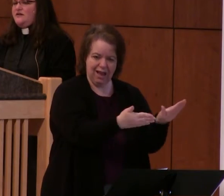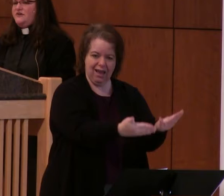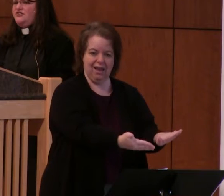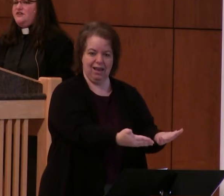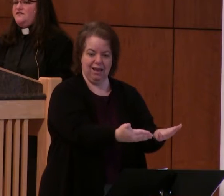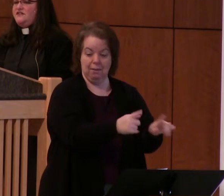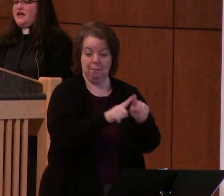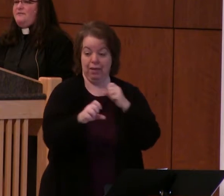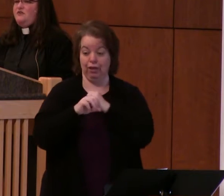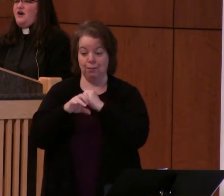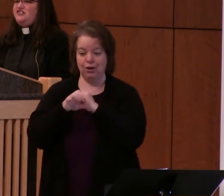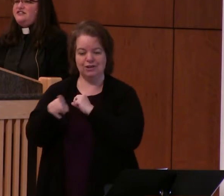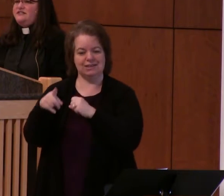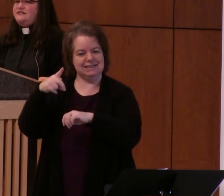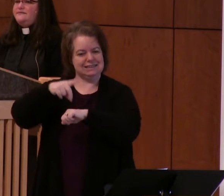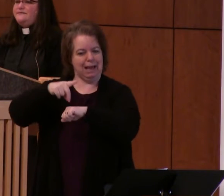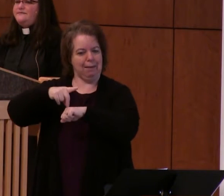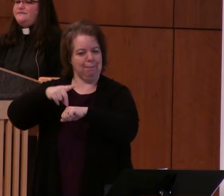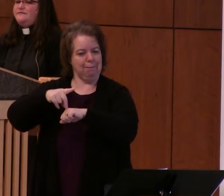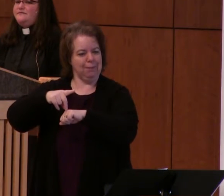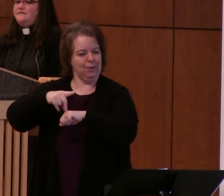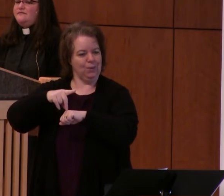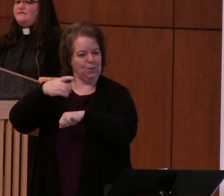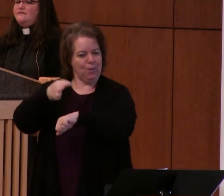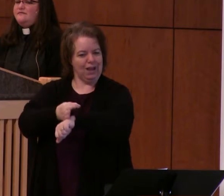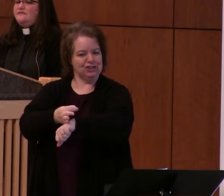followed by a commercial for diamond watches.